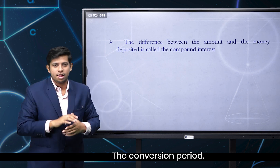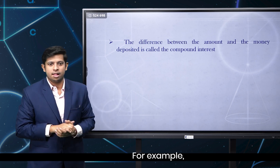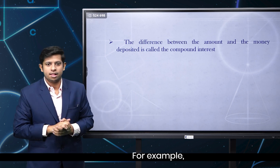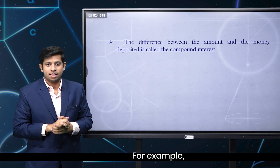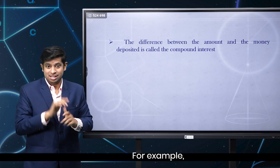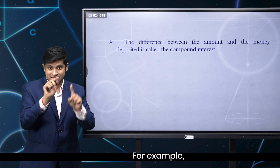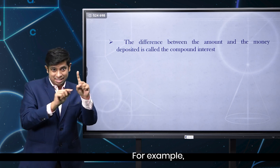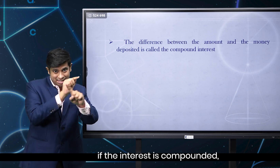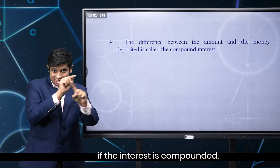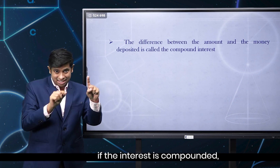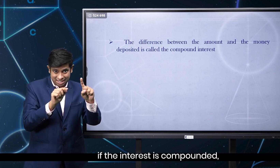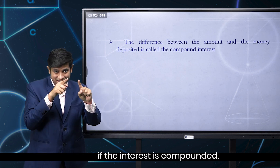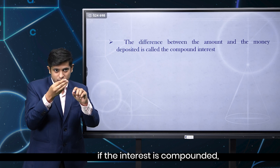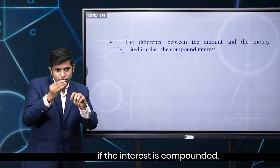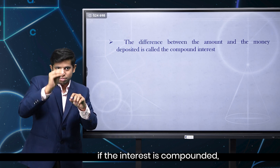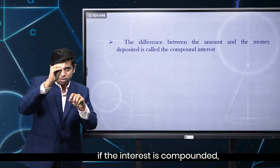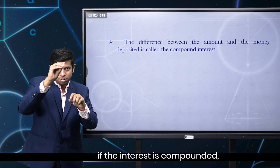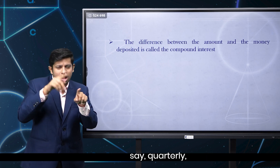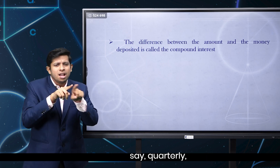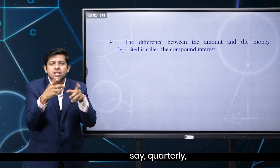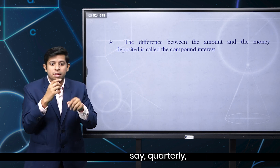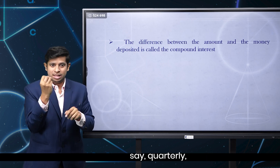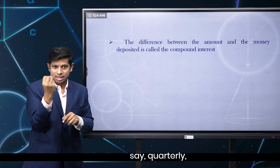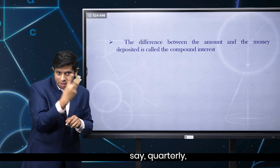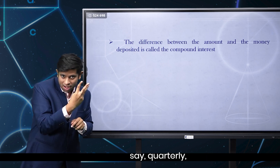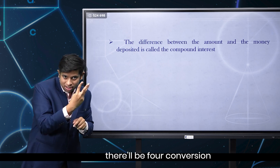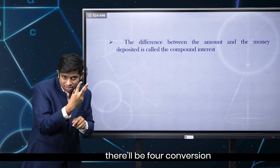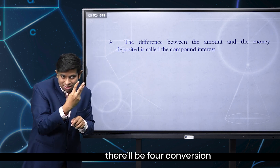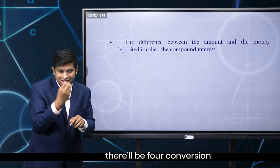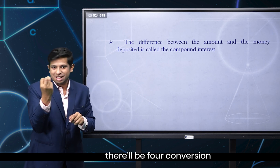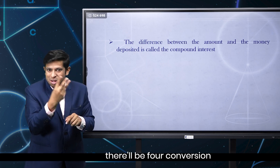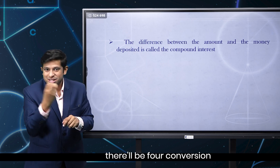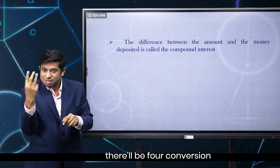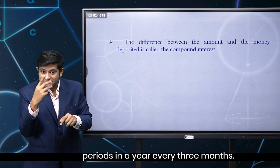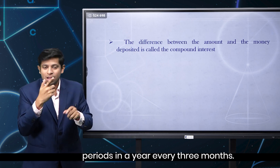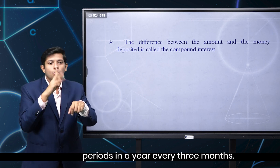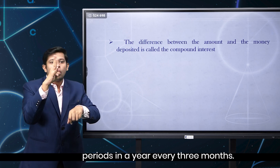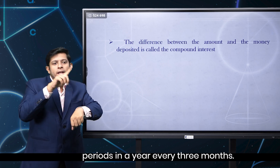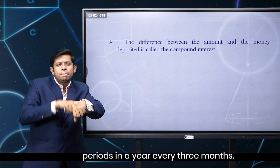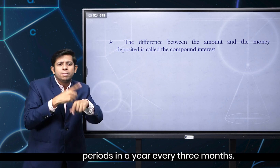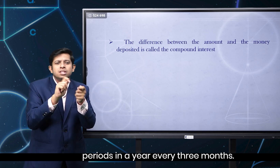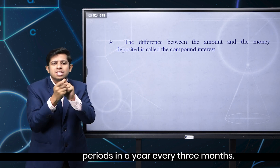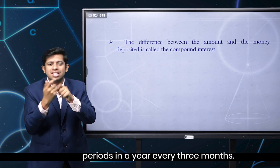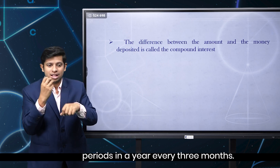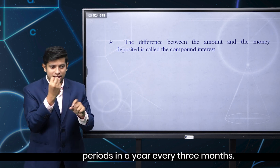For example, if the interest is compounded, say quarterly, there will be 4 conversion periods in a year every 3